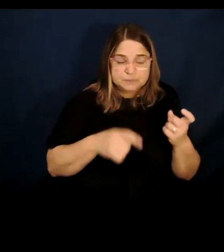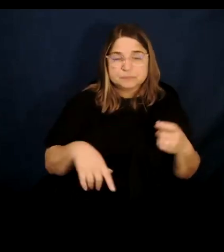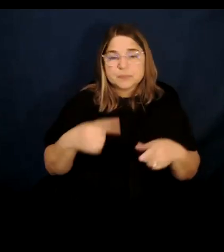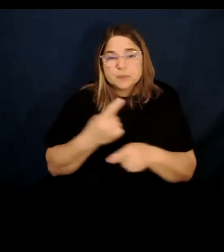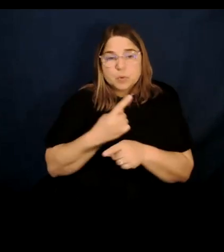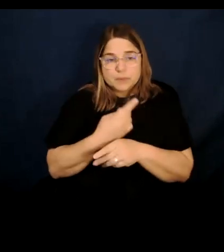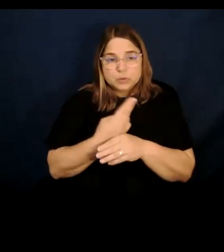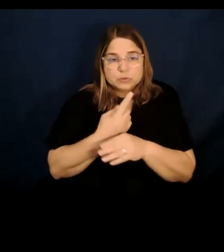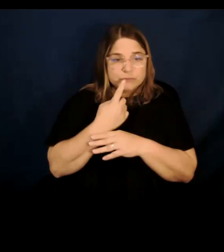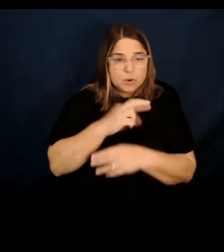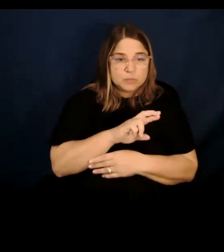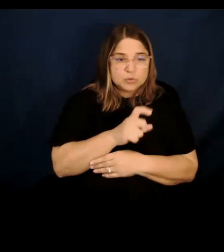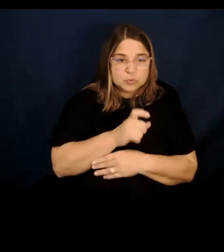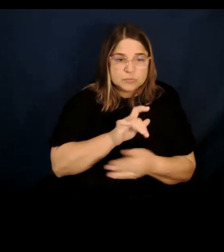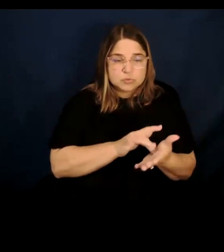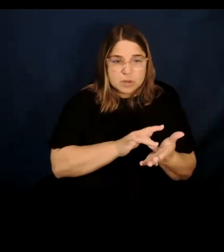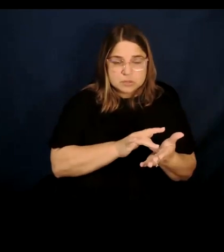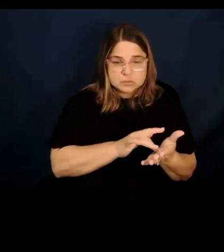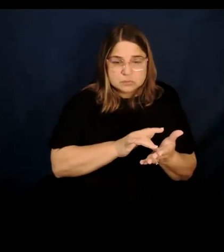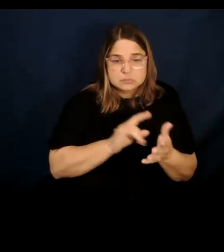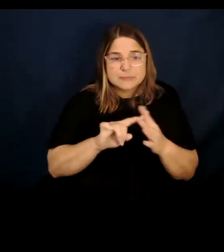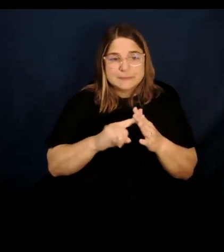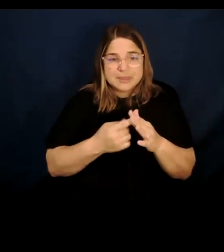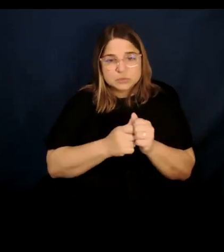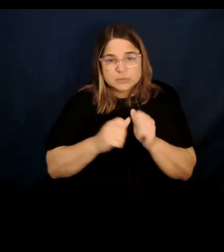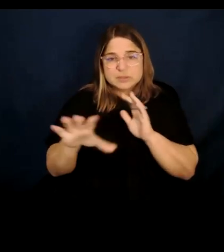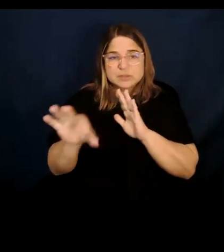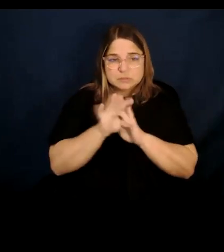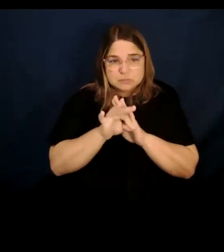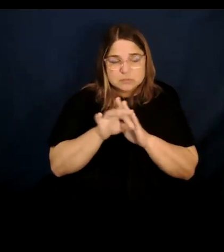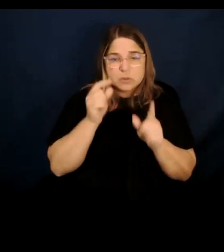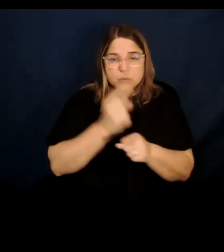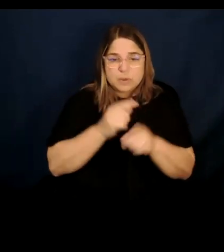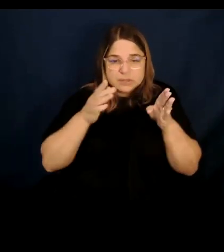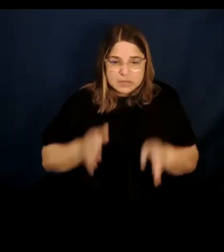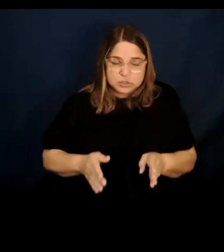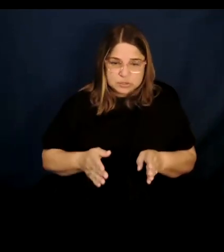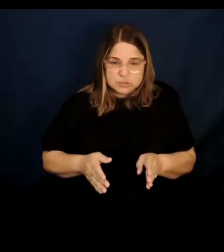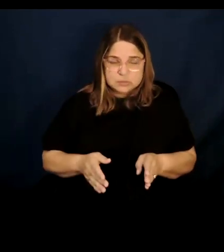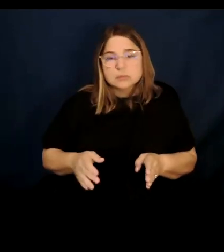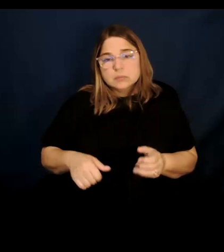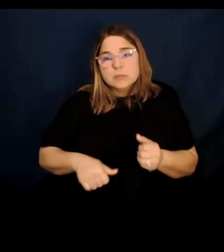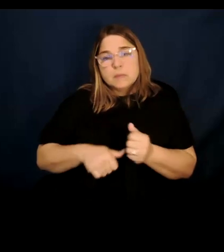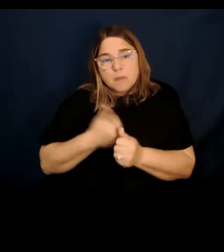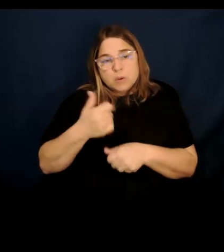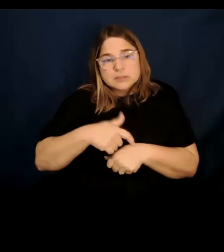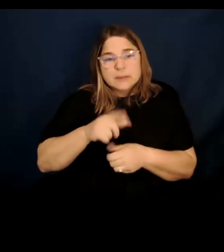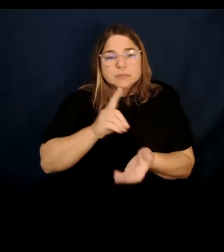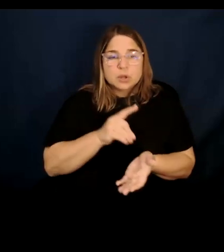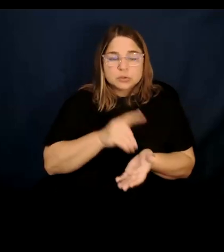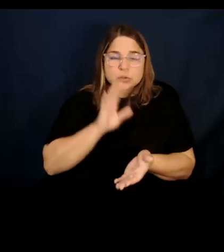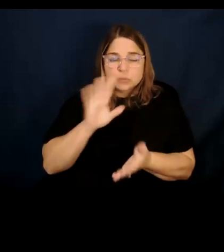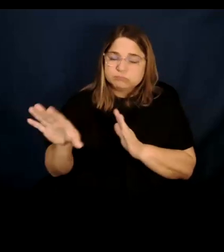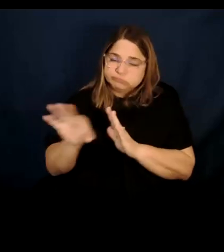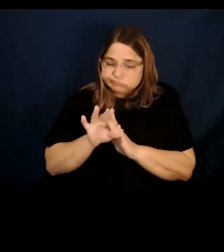of prescription drugs begins with selecting the correct agent. For the most part, prescribers utilize a series of guidelines that have